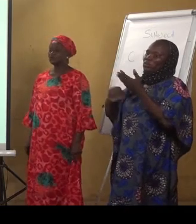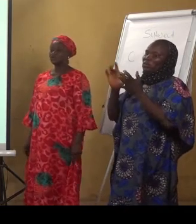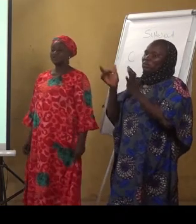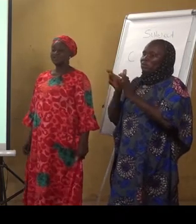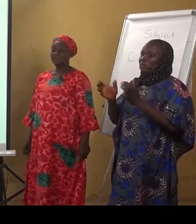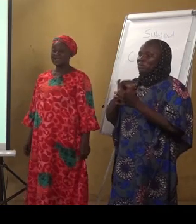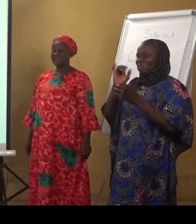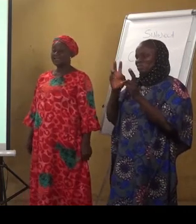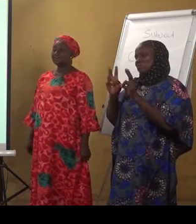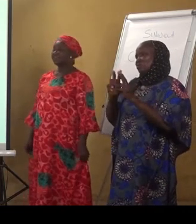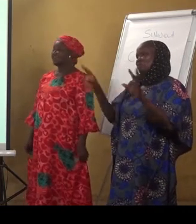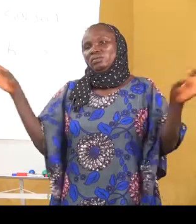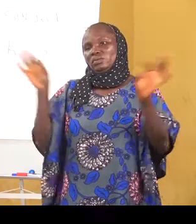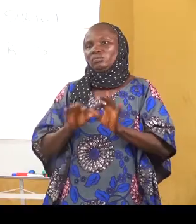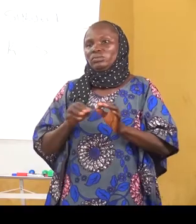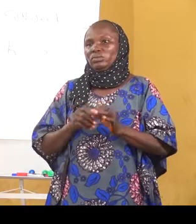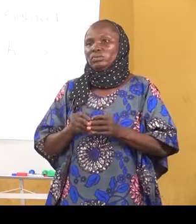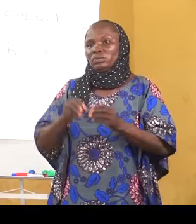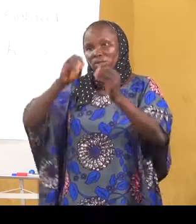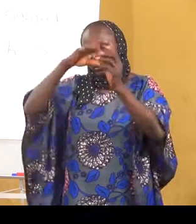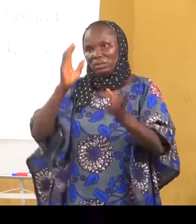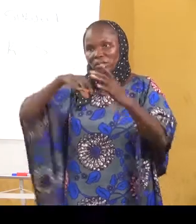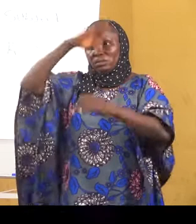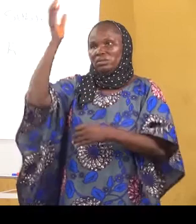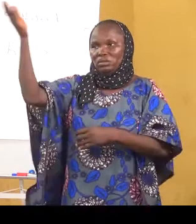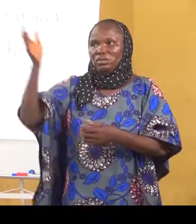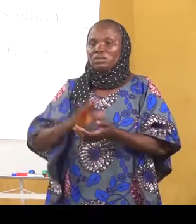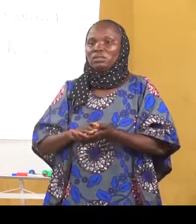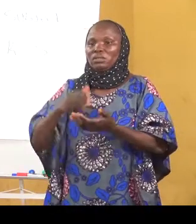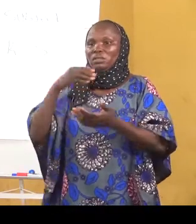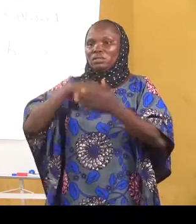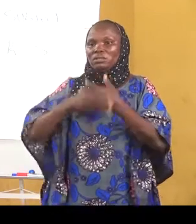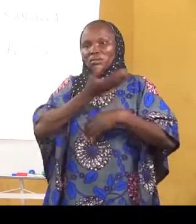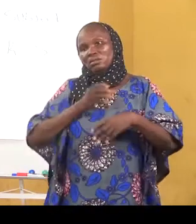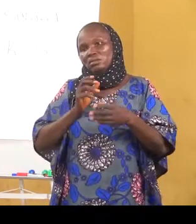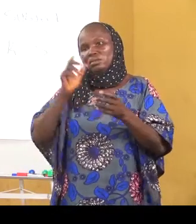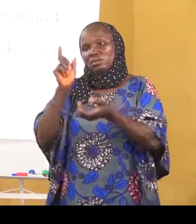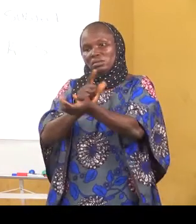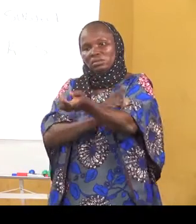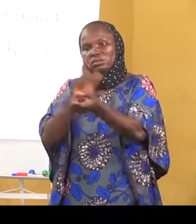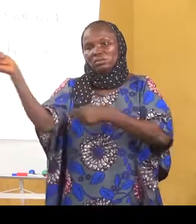So, learners out there, in our lesson today,